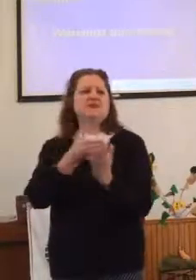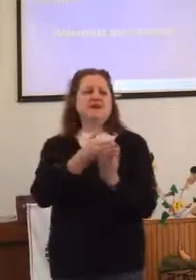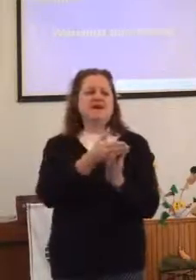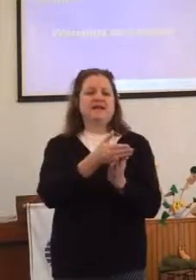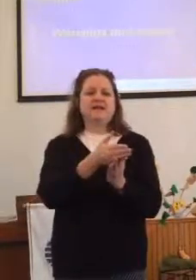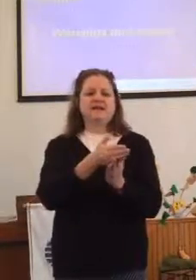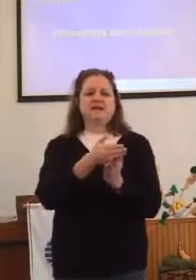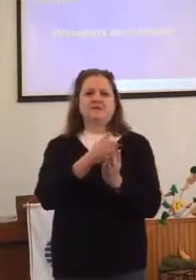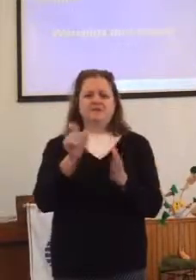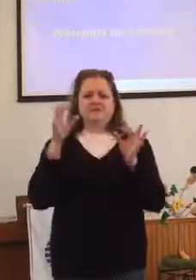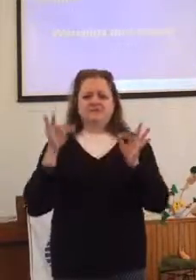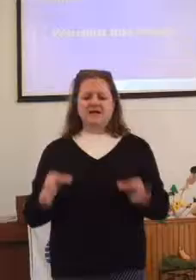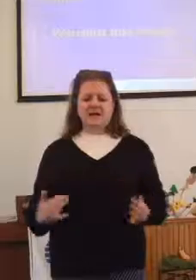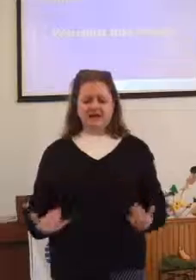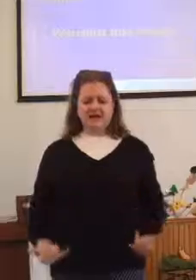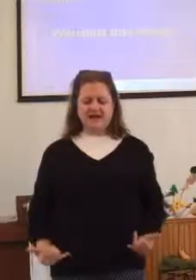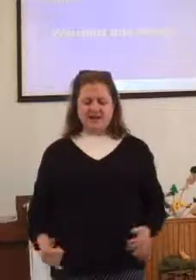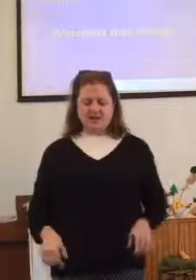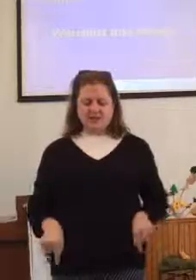now.